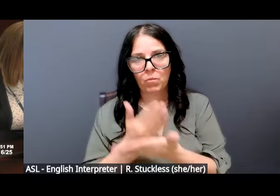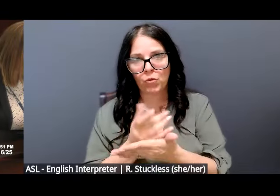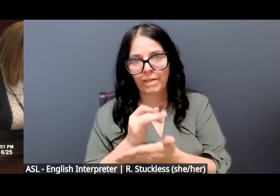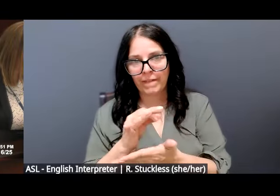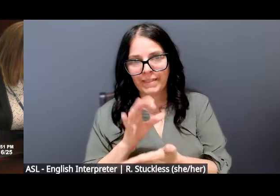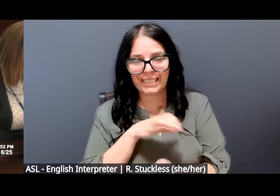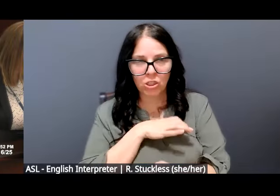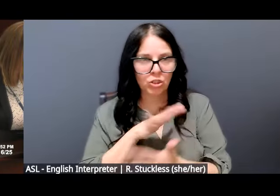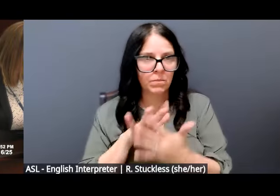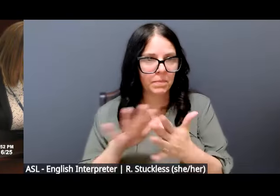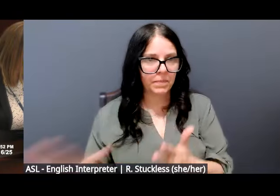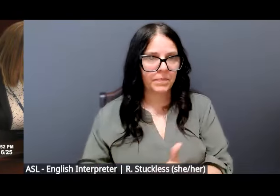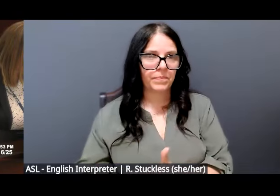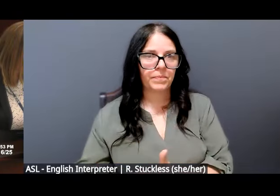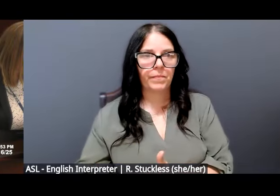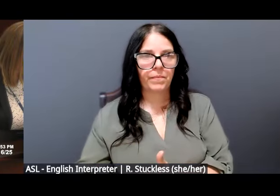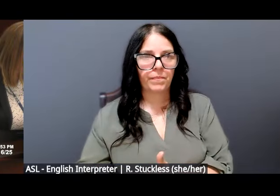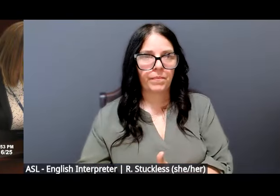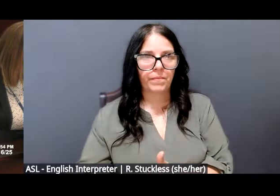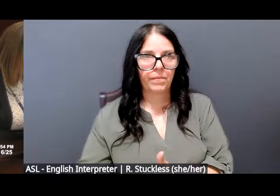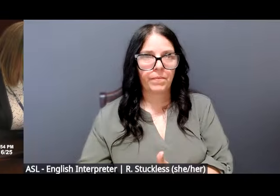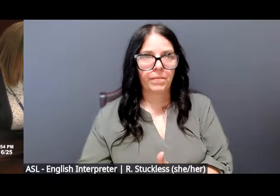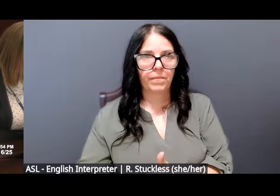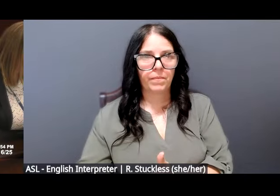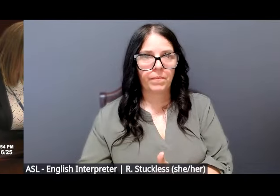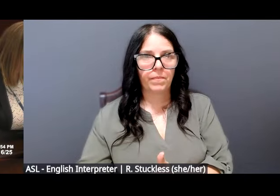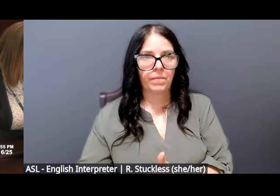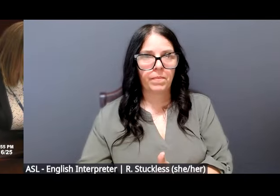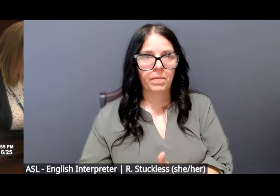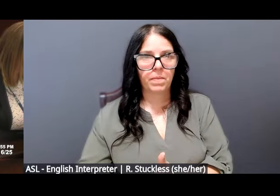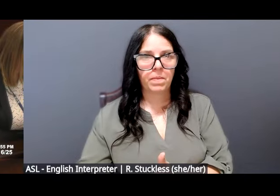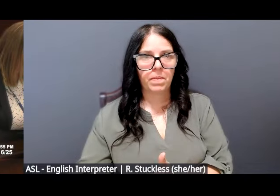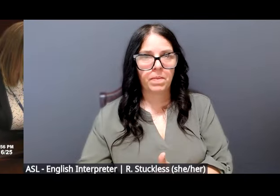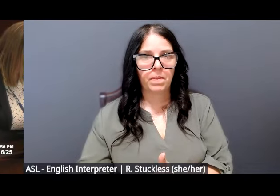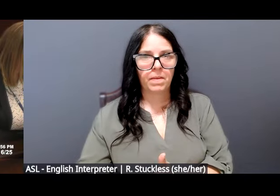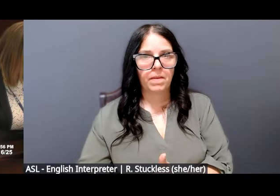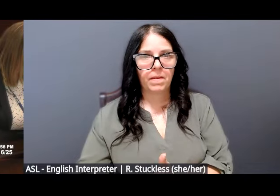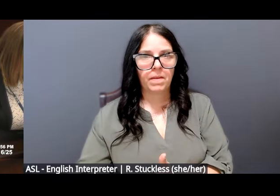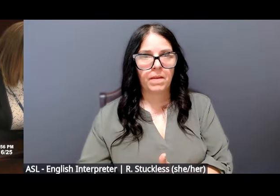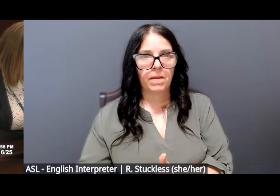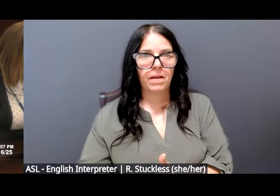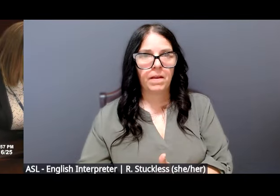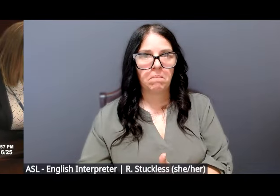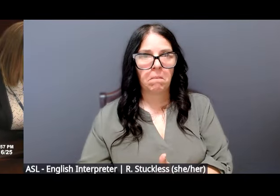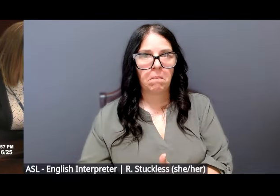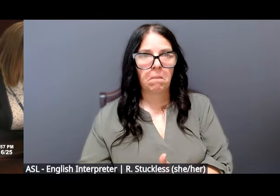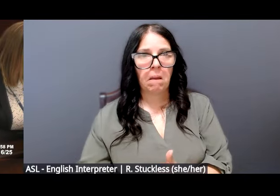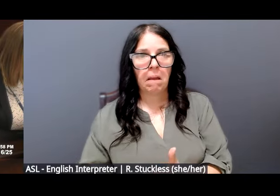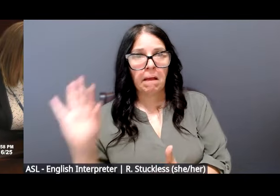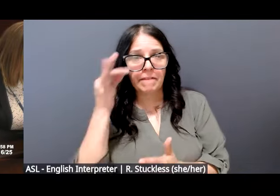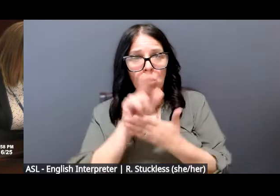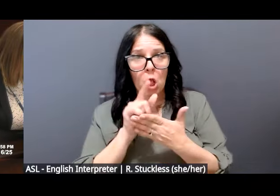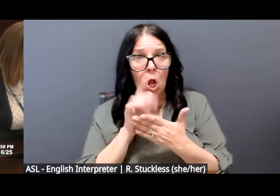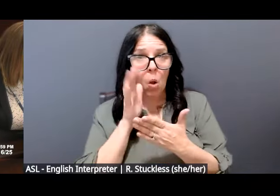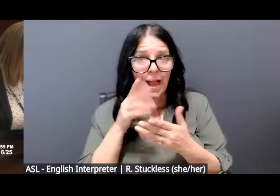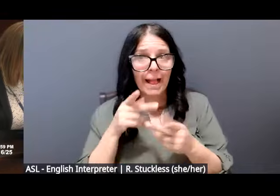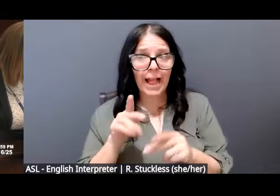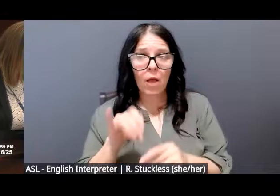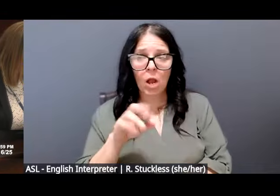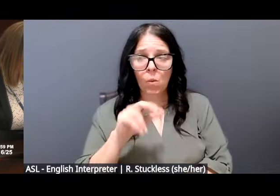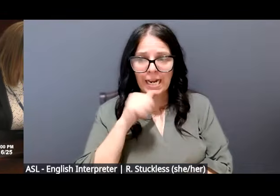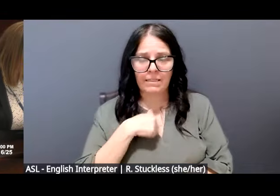Now, granted, federal law may or may not allow that right now. That's kind of what I'm getting at with the unknown. But if